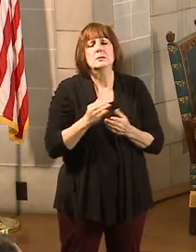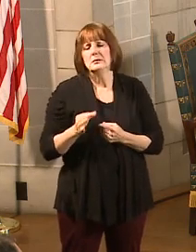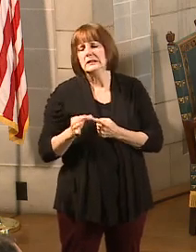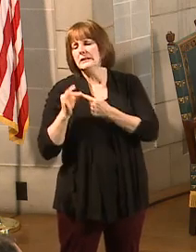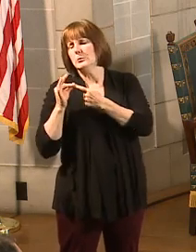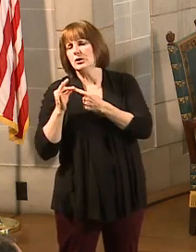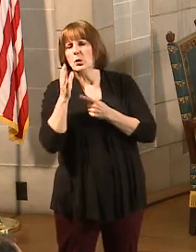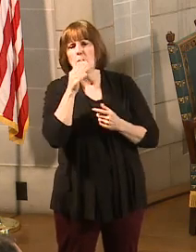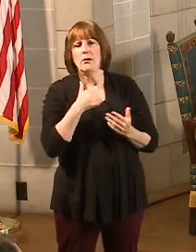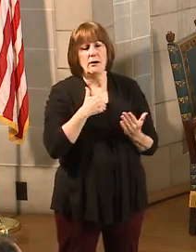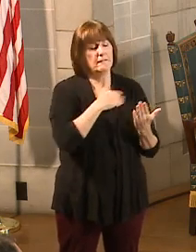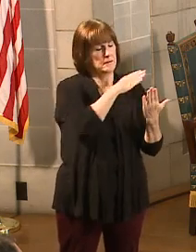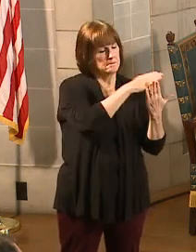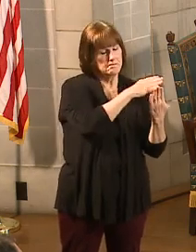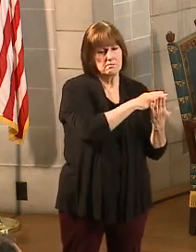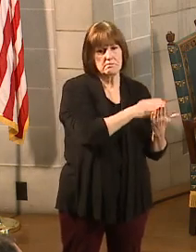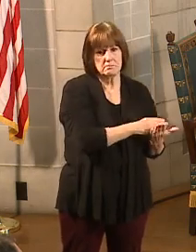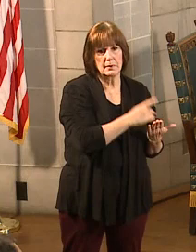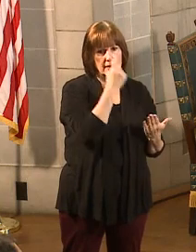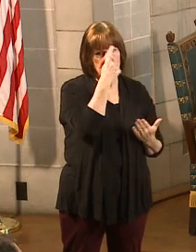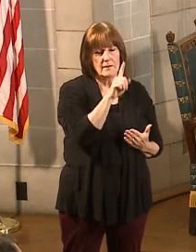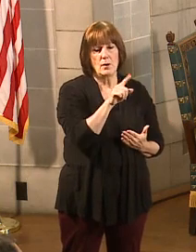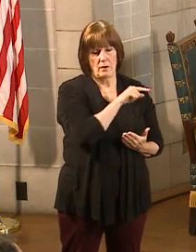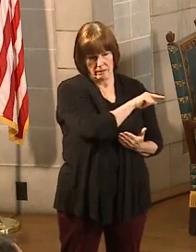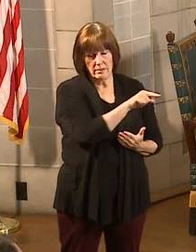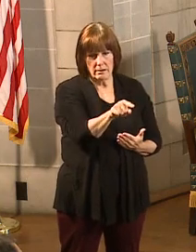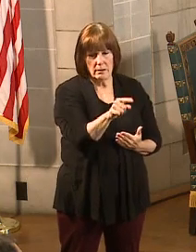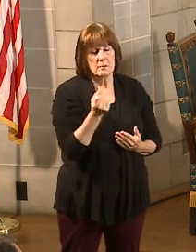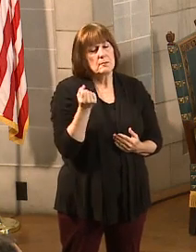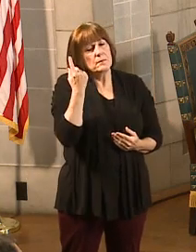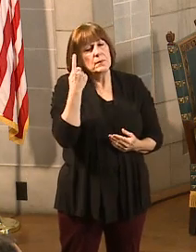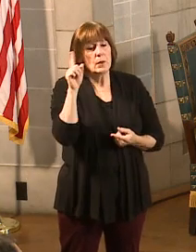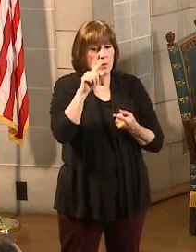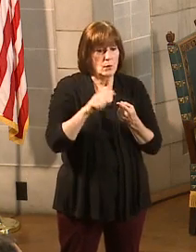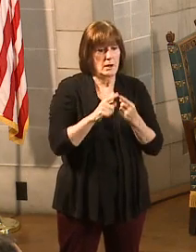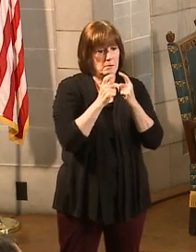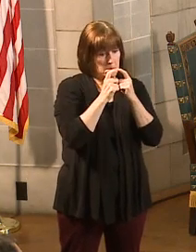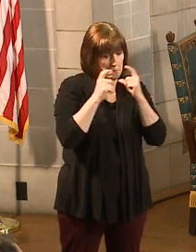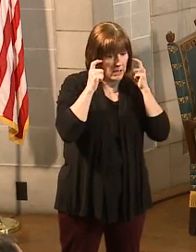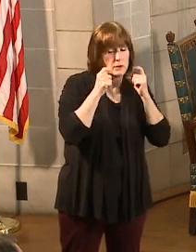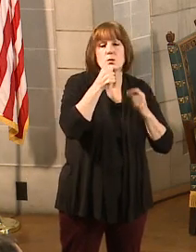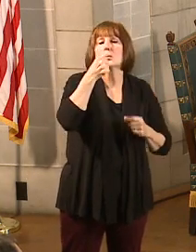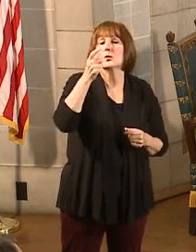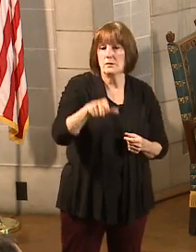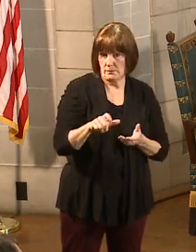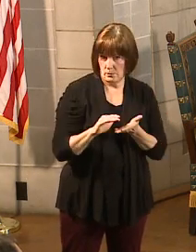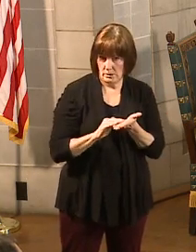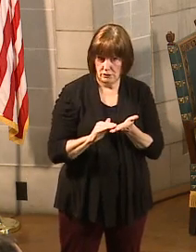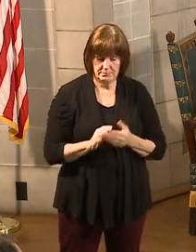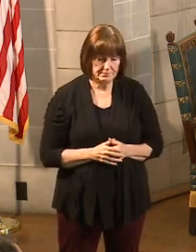laid out for students and faculty and staff so that they understand when the masks don't need to be worn.